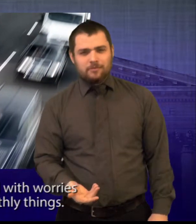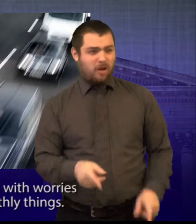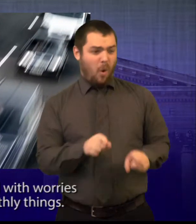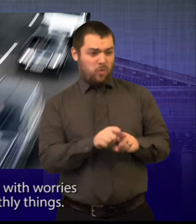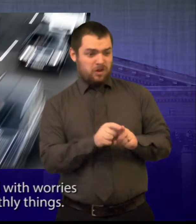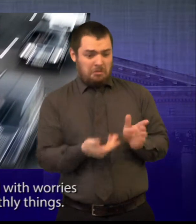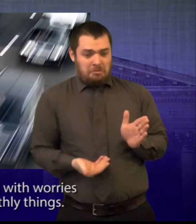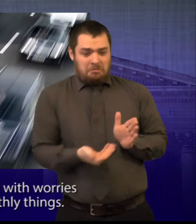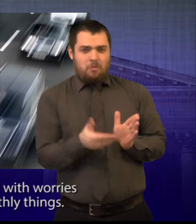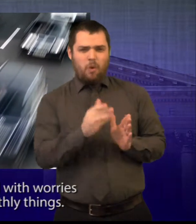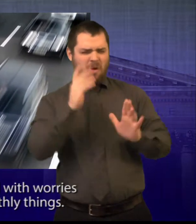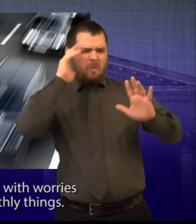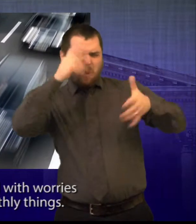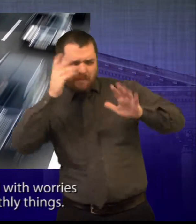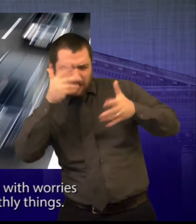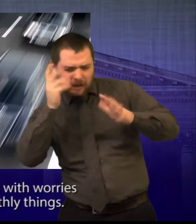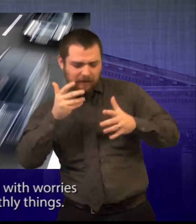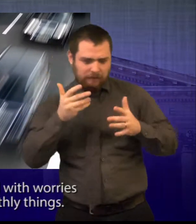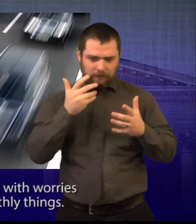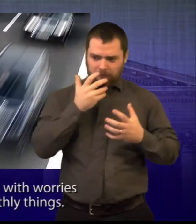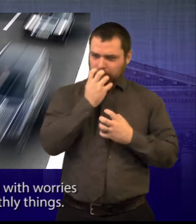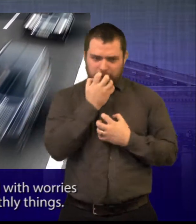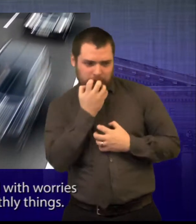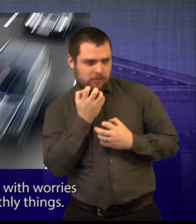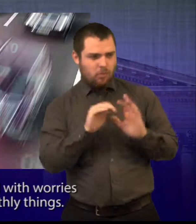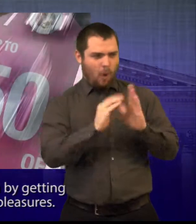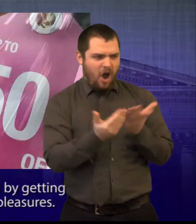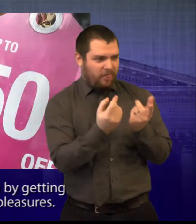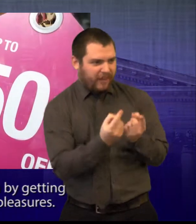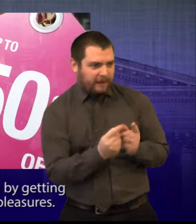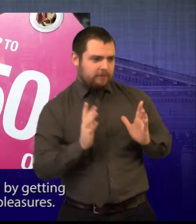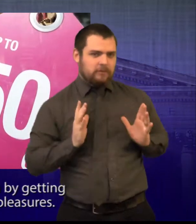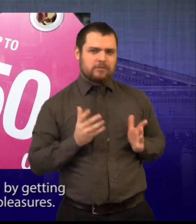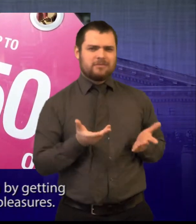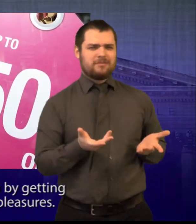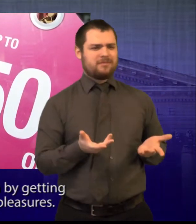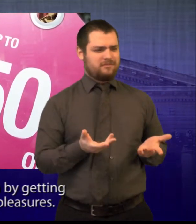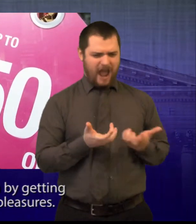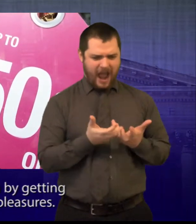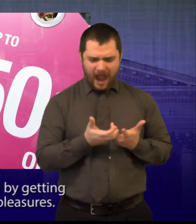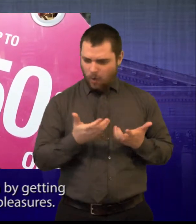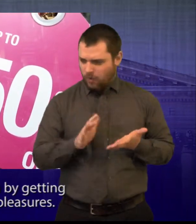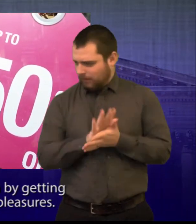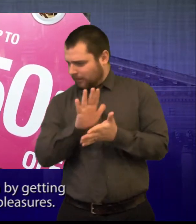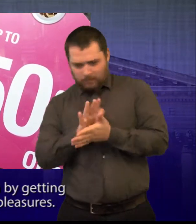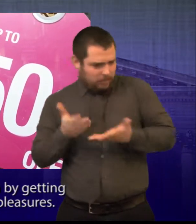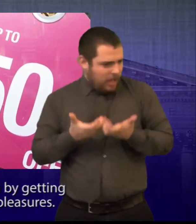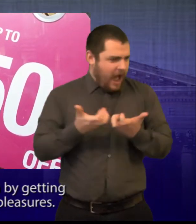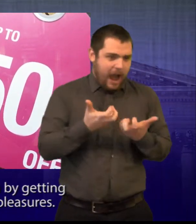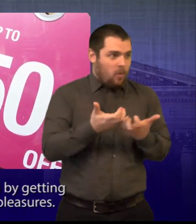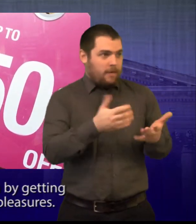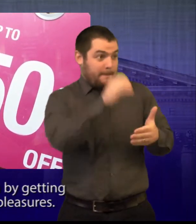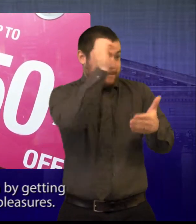filled with worries and cares over nothing but earthly things. We can only lighten the burden by getting solace